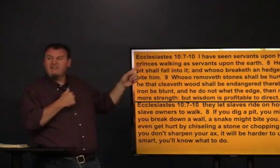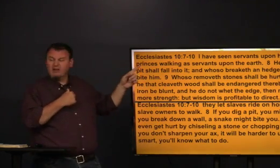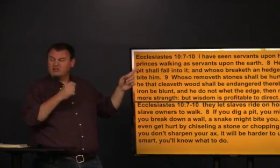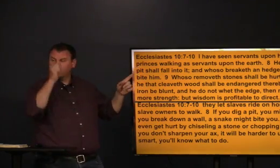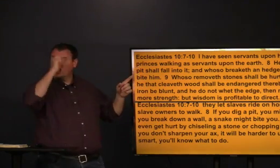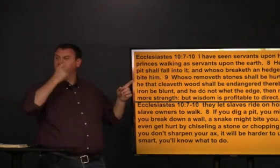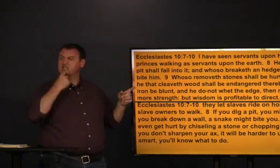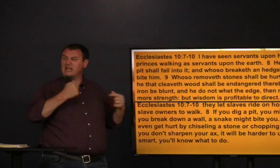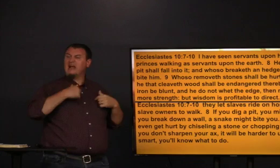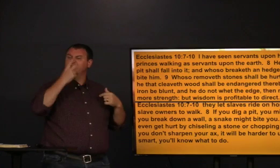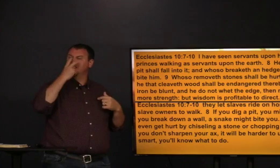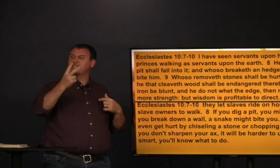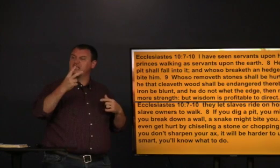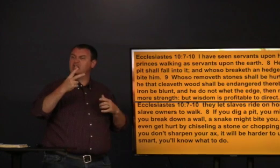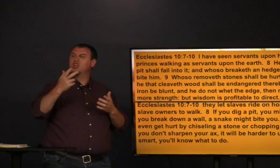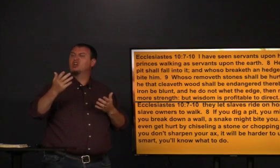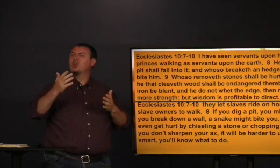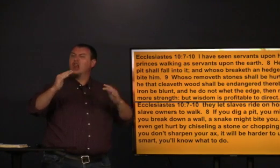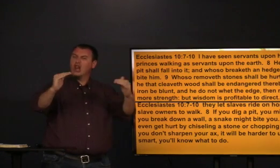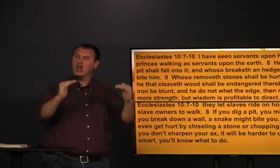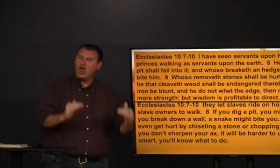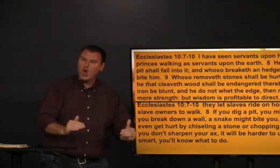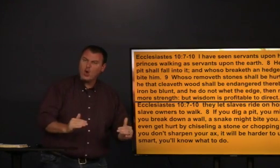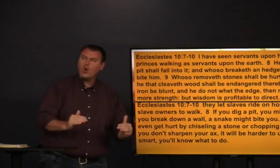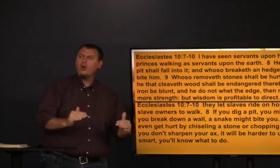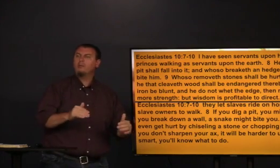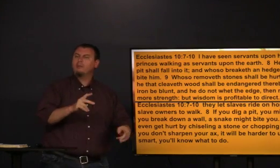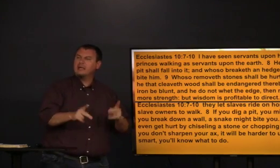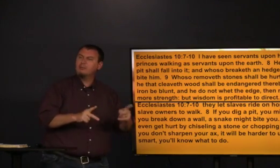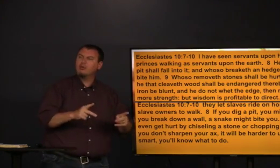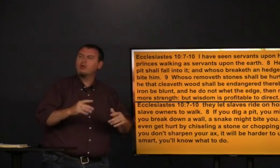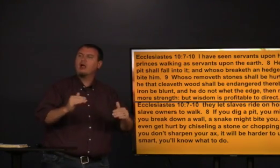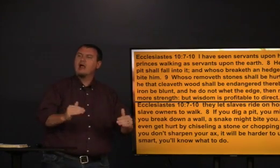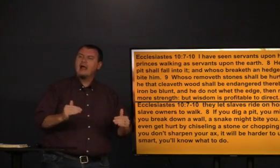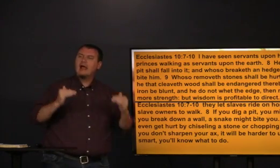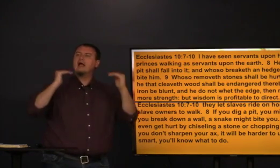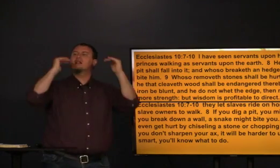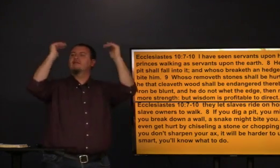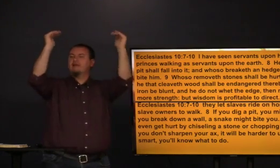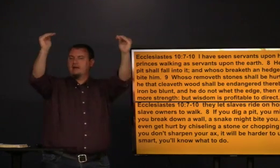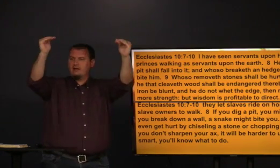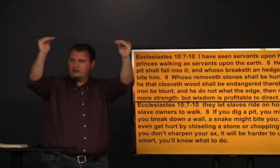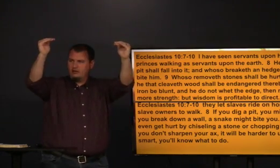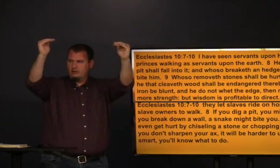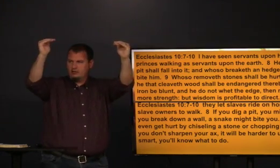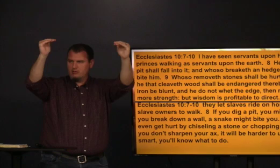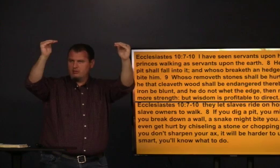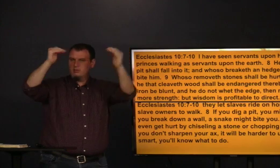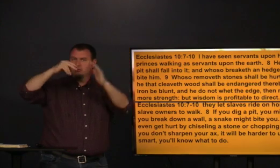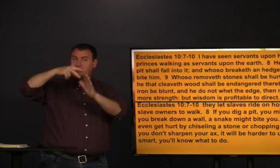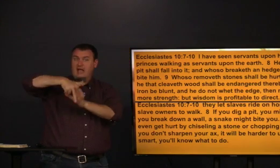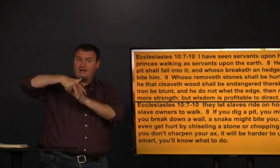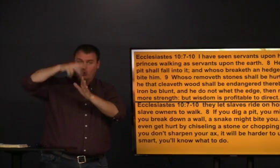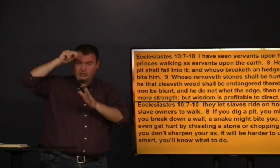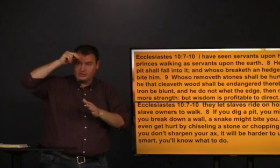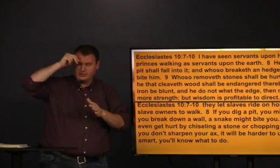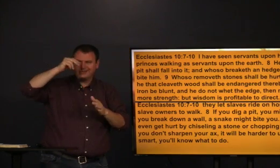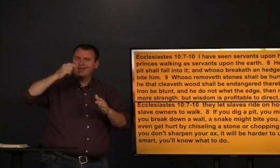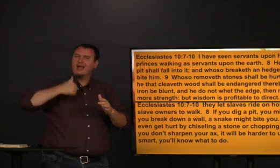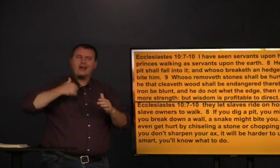But Solomon says, I've seen low people elevated. They have horses. And I've